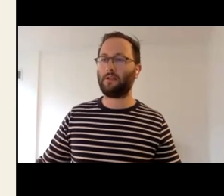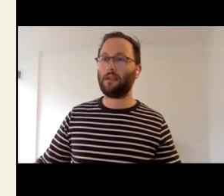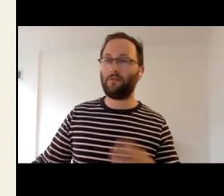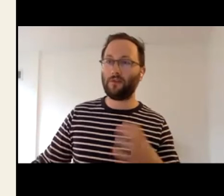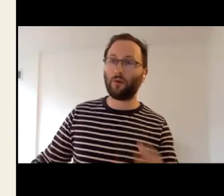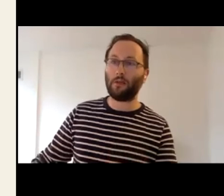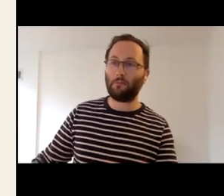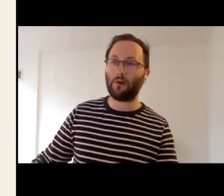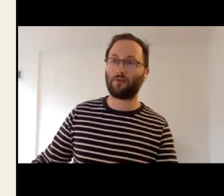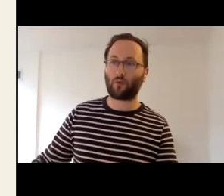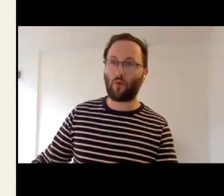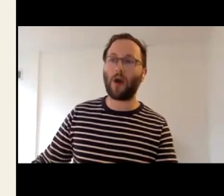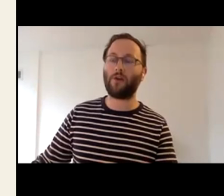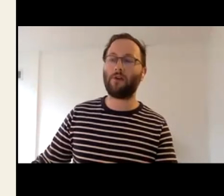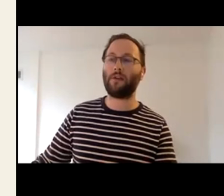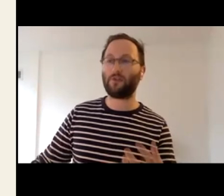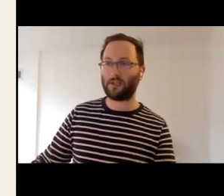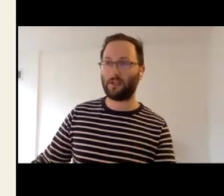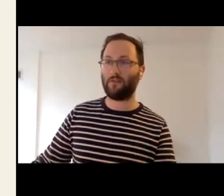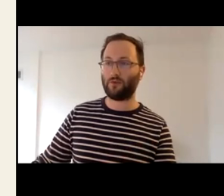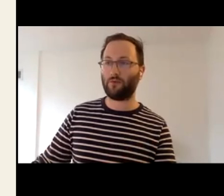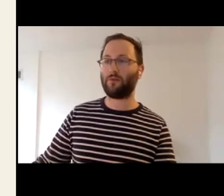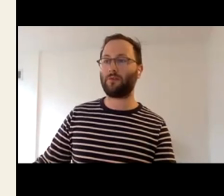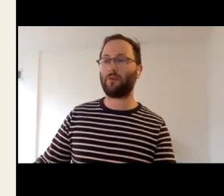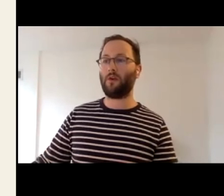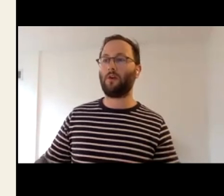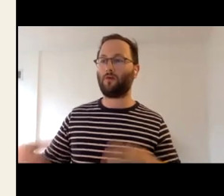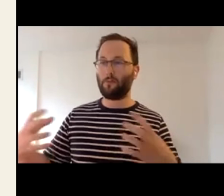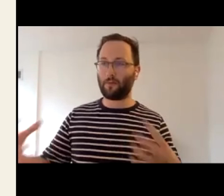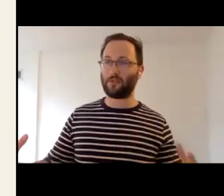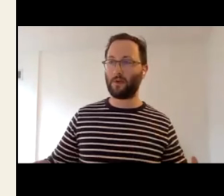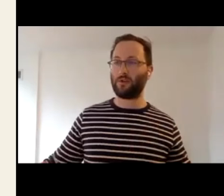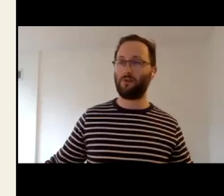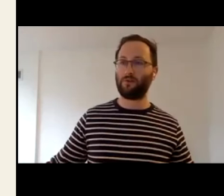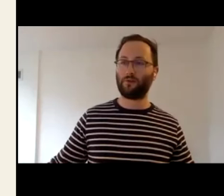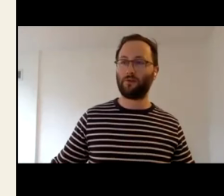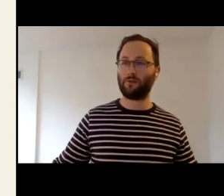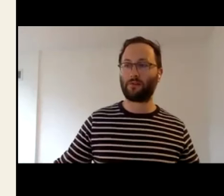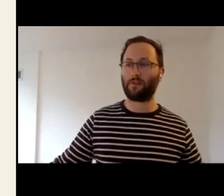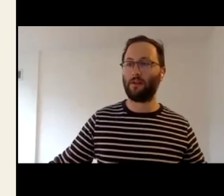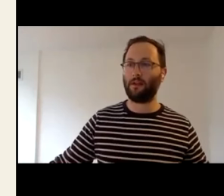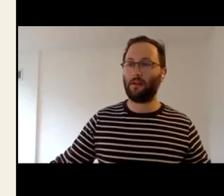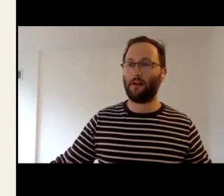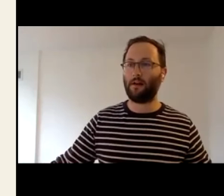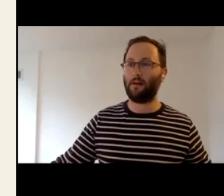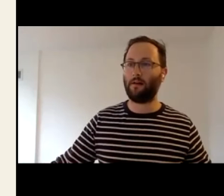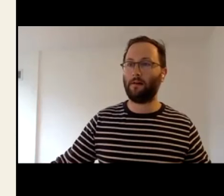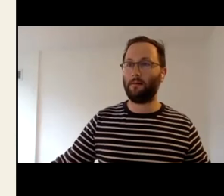interactions, individual input is required, interesting visuals, group participation, new tools.